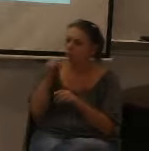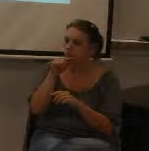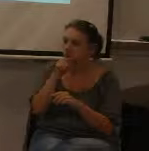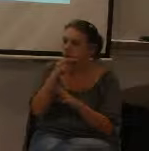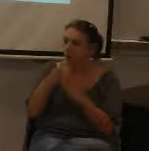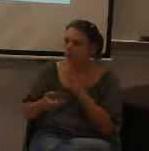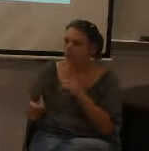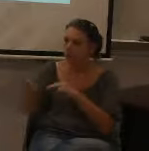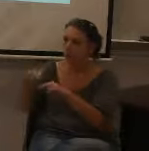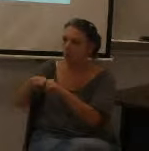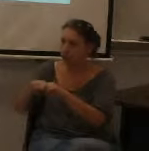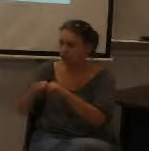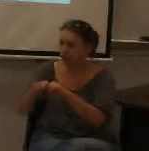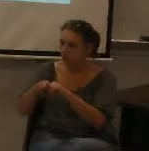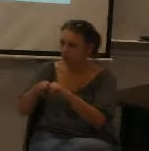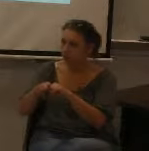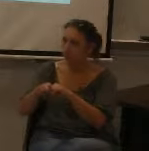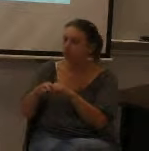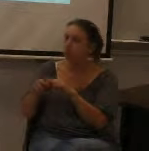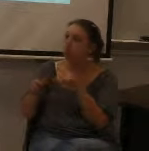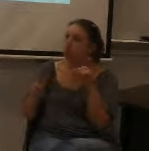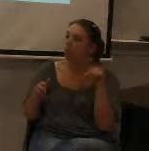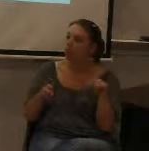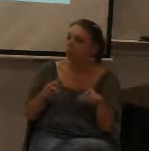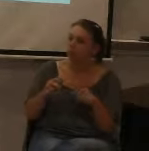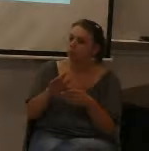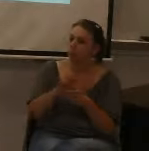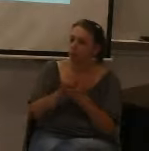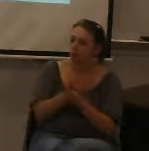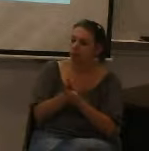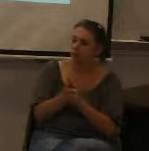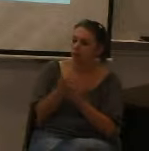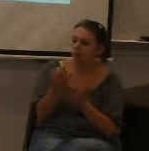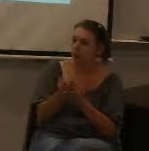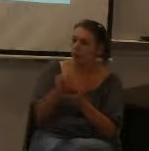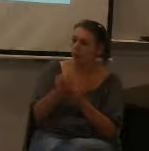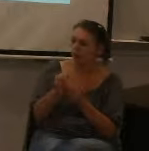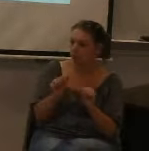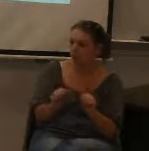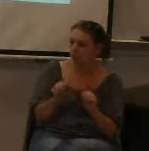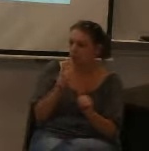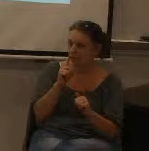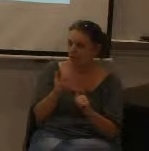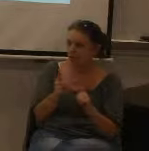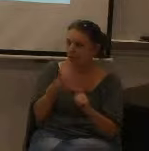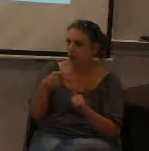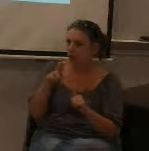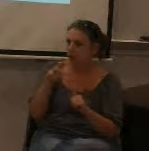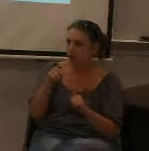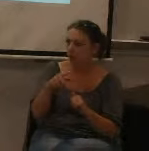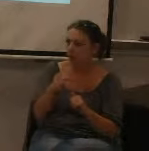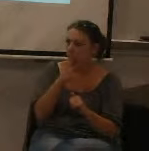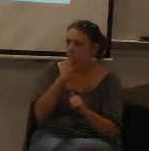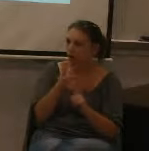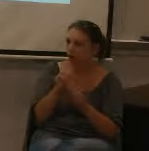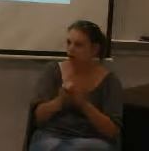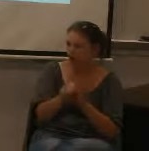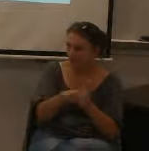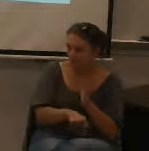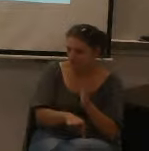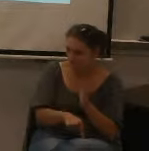deeper waters again, and you can make more money on it. And so they increased the rate of depletion of the aquifer. So there's sort of cascading